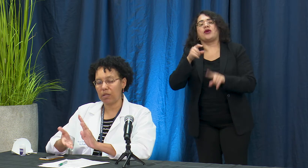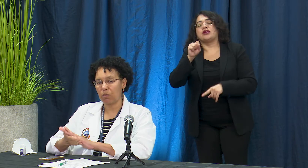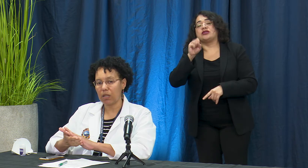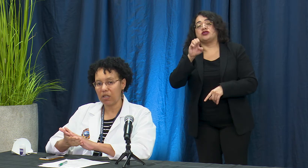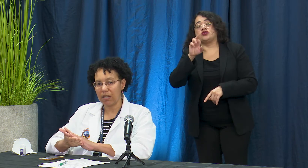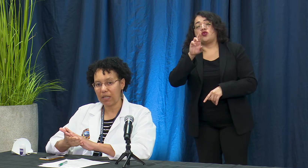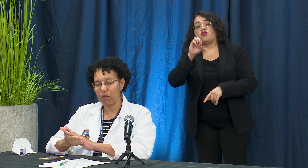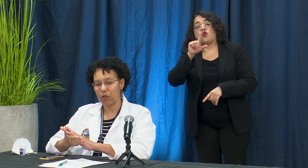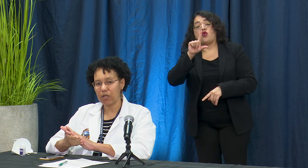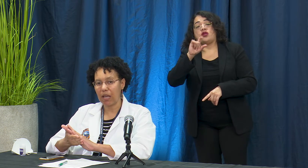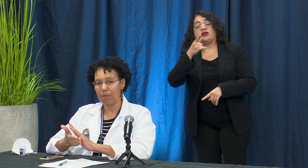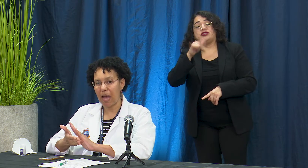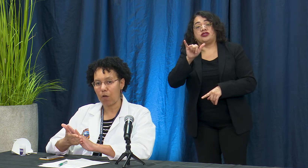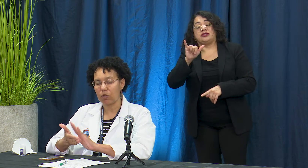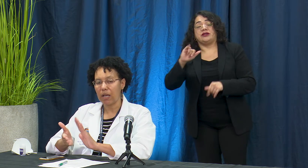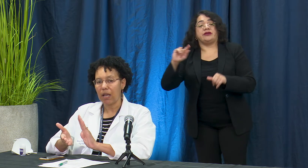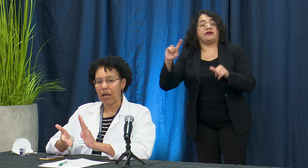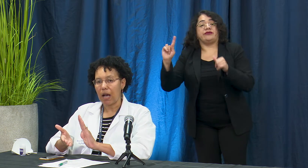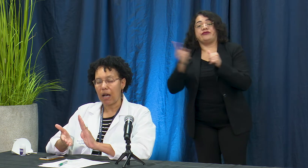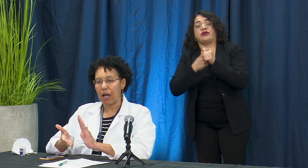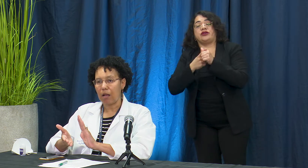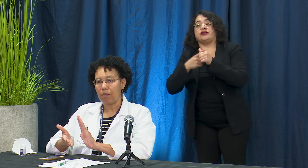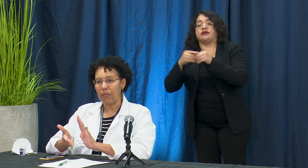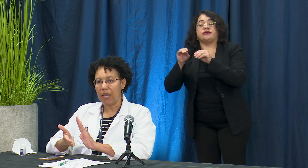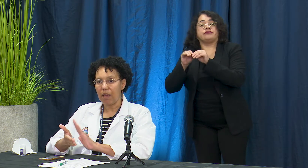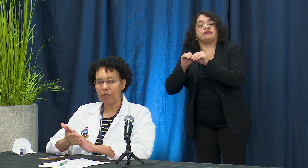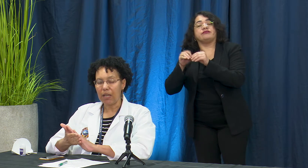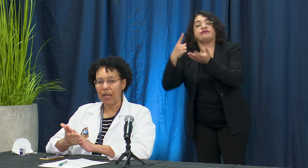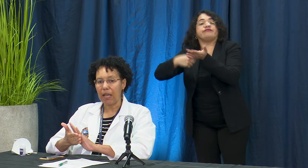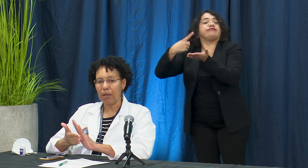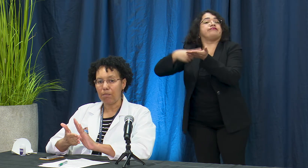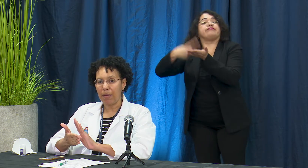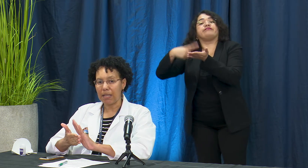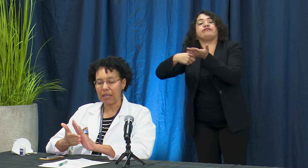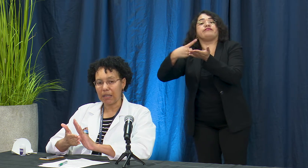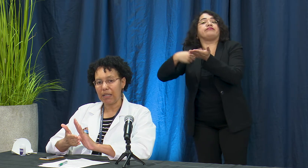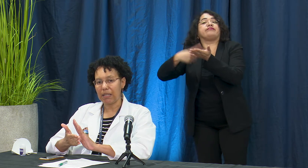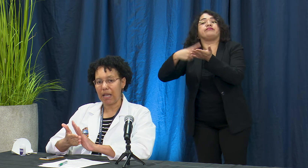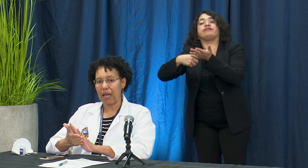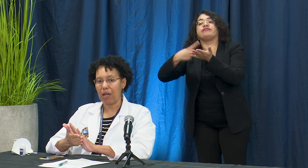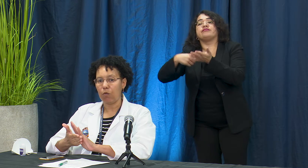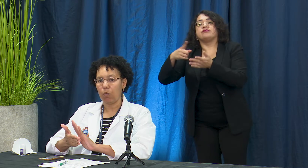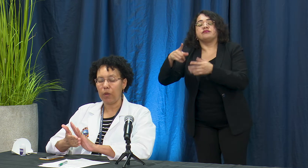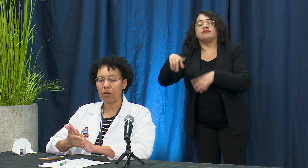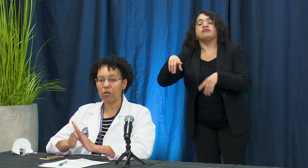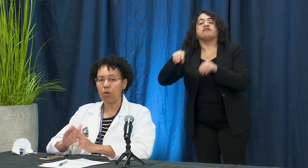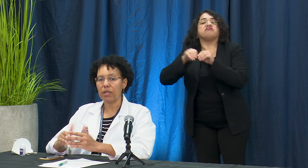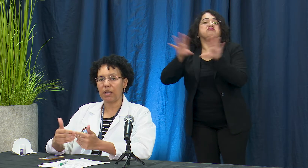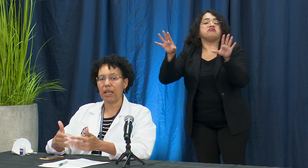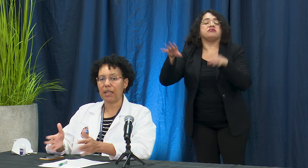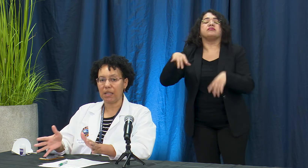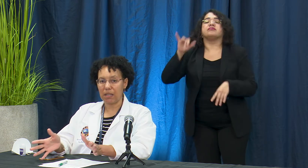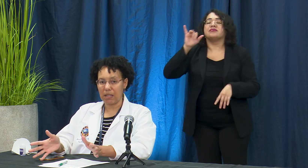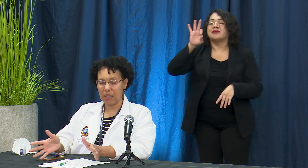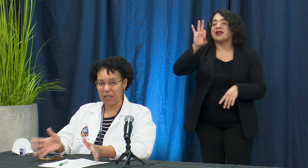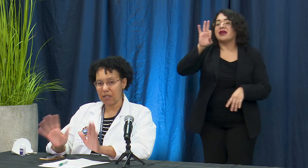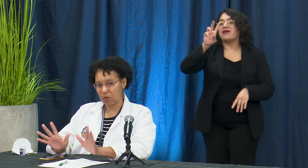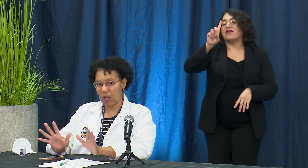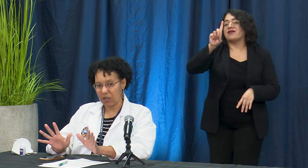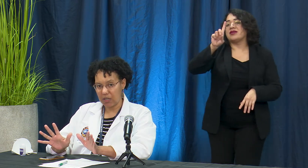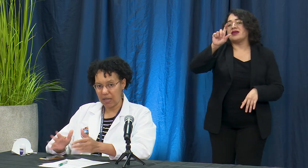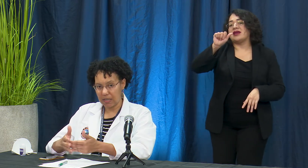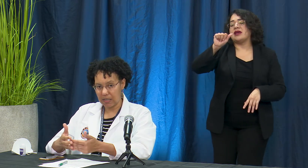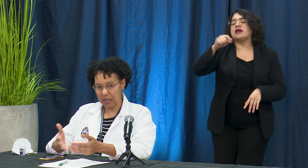is when the serology test first came out, the FDA basically said, we are going to let